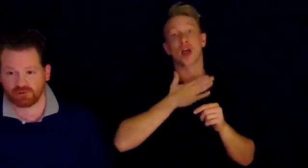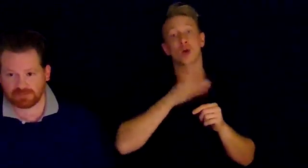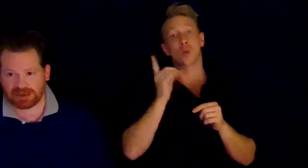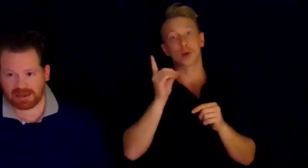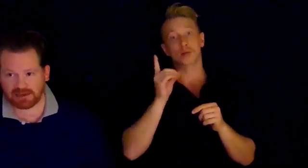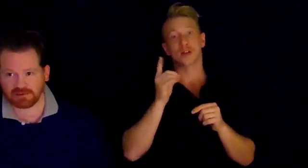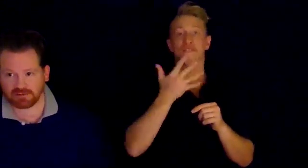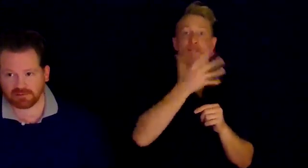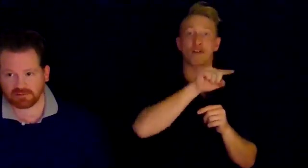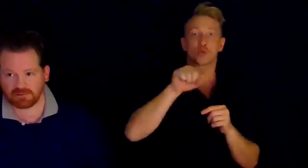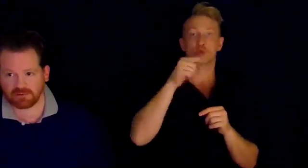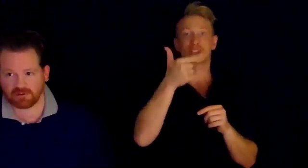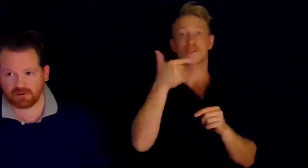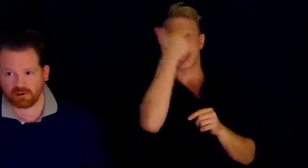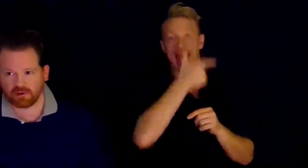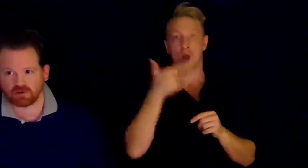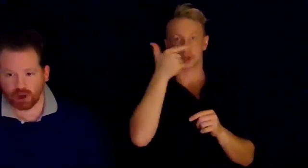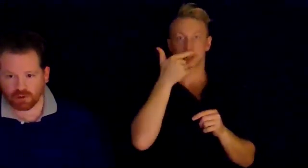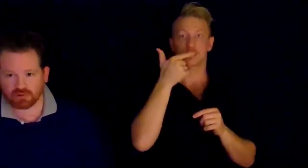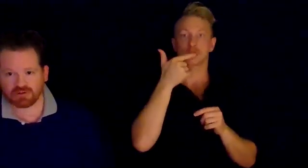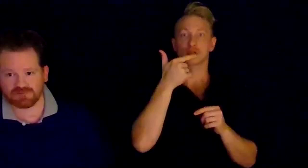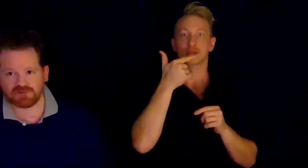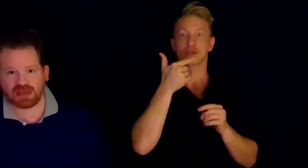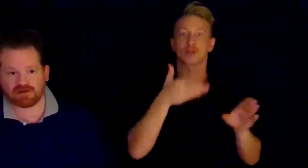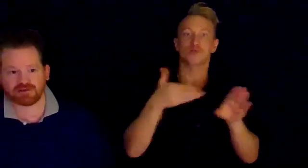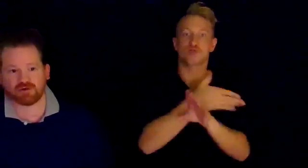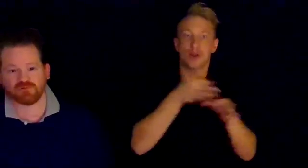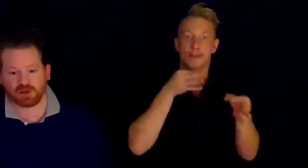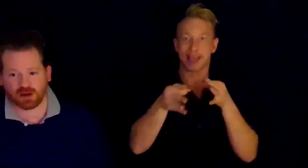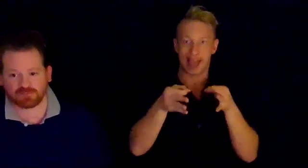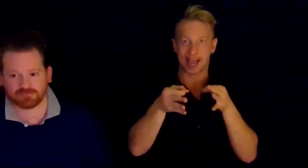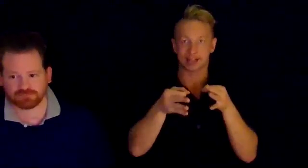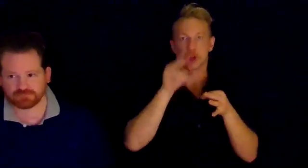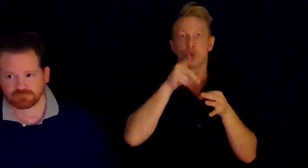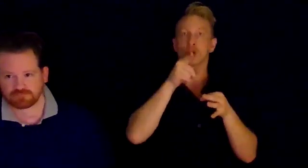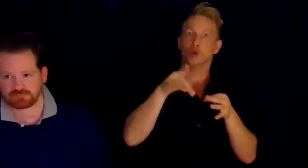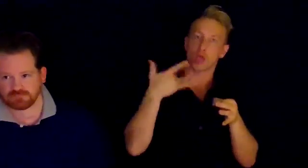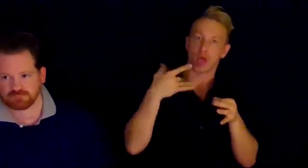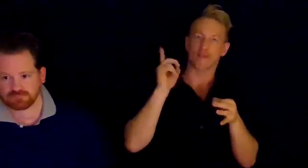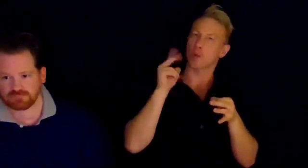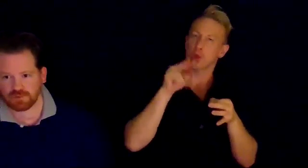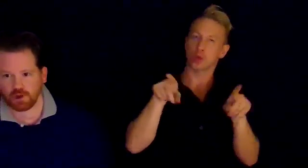hours pre-planning, going through different areas of your life,